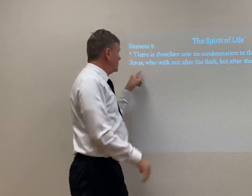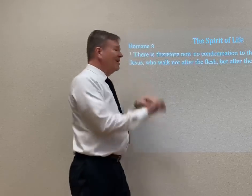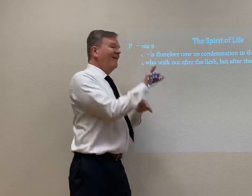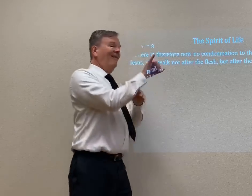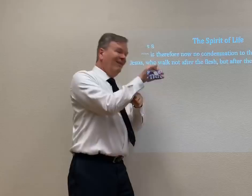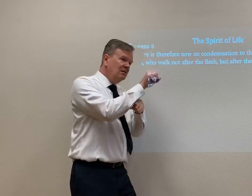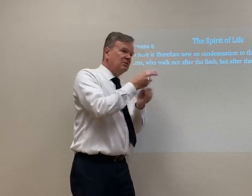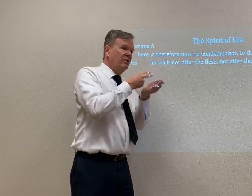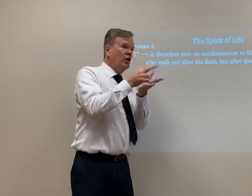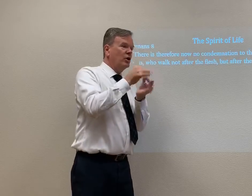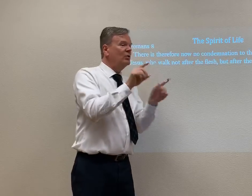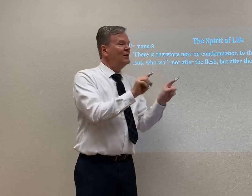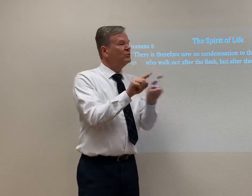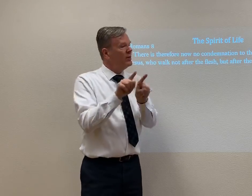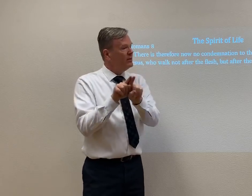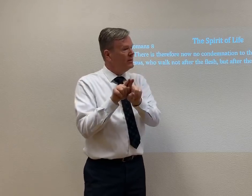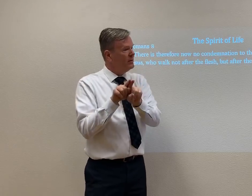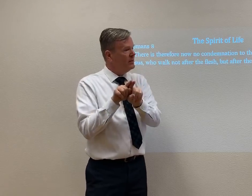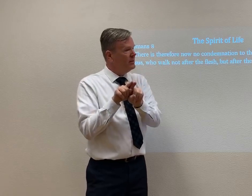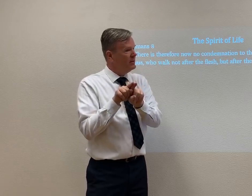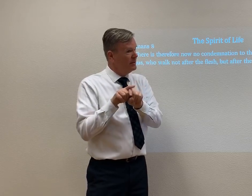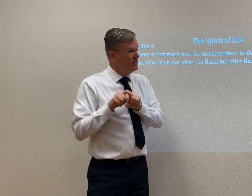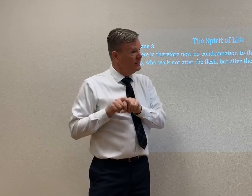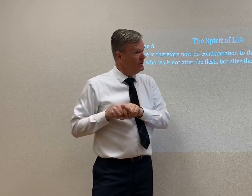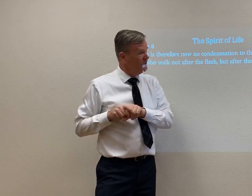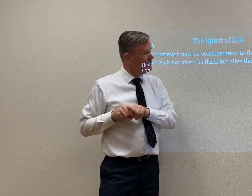Christ Jesus, He is the Holy Ghost.